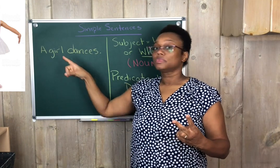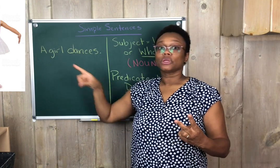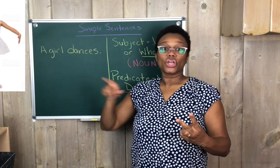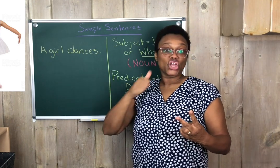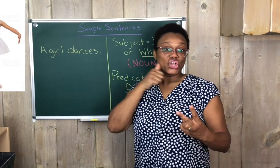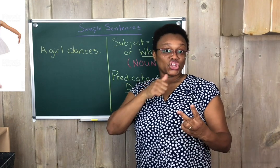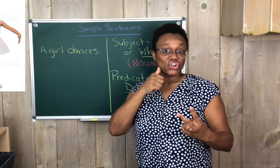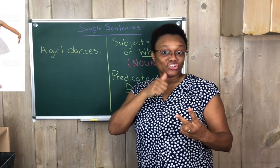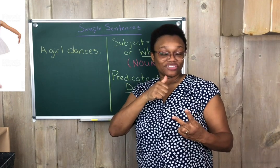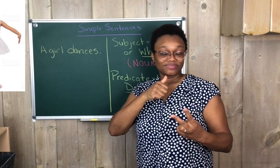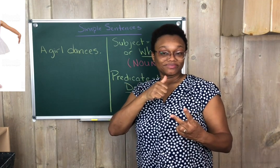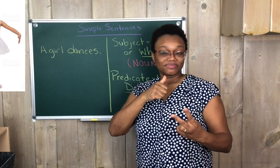girl,